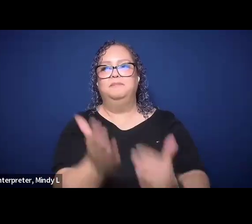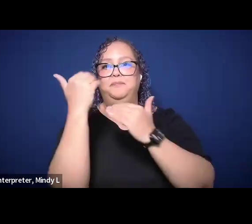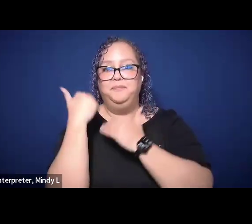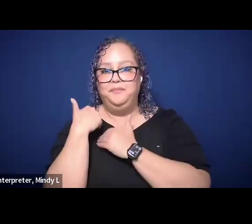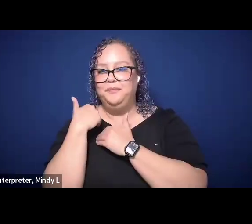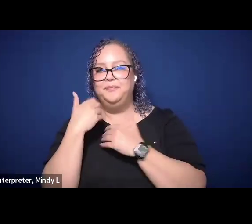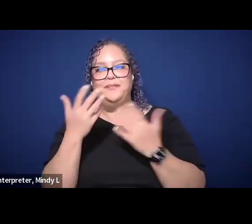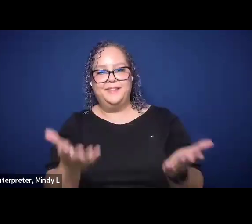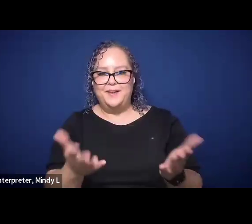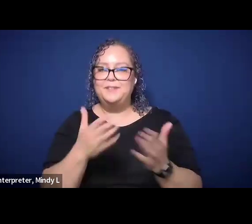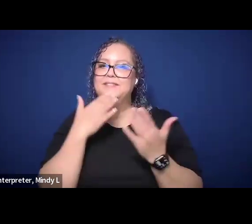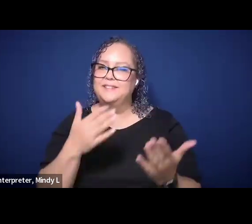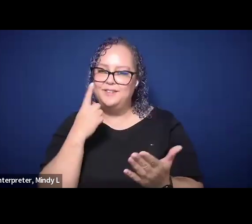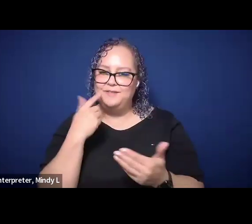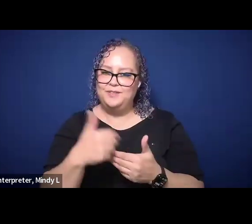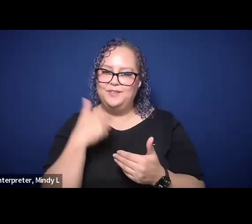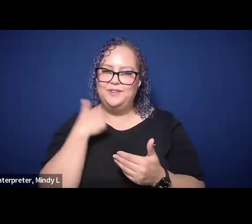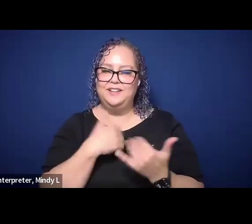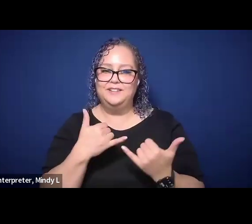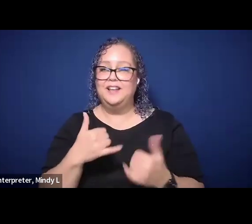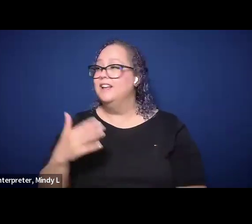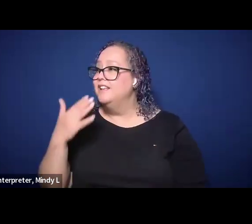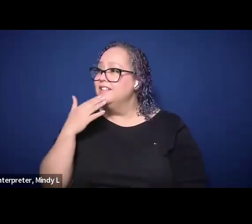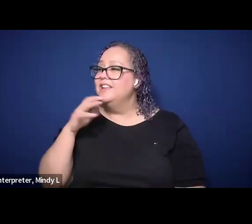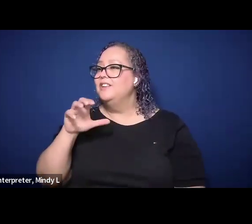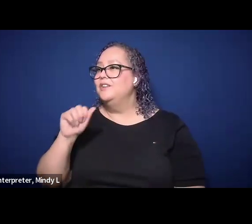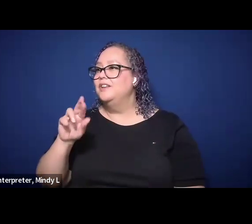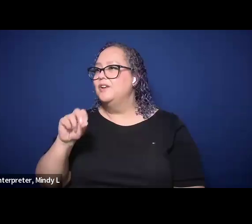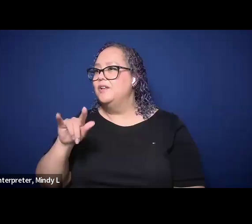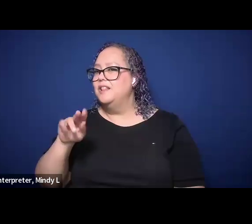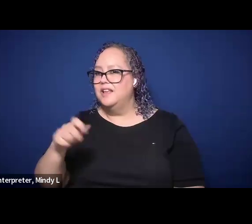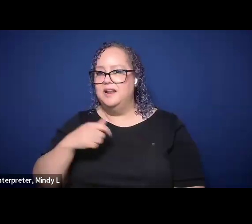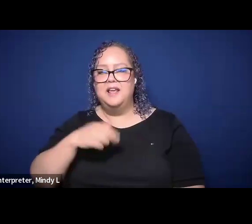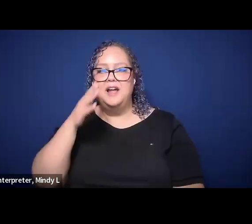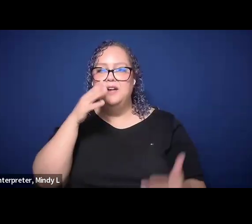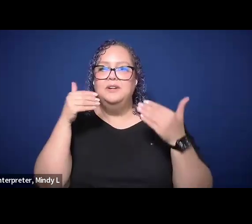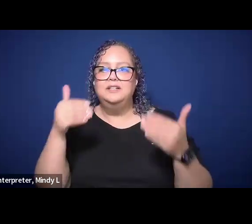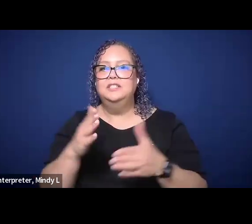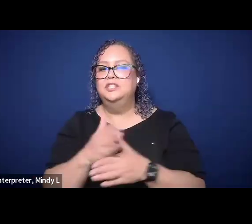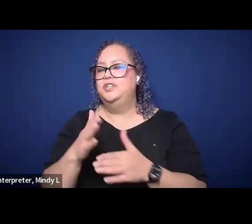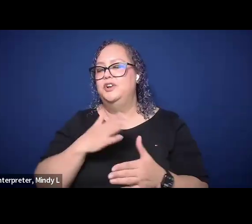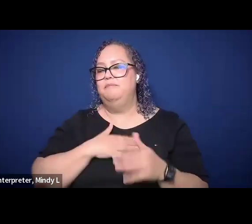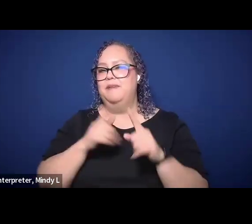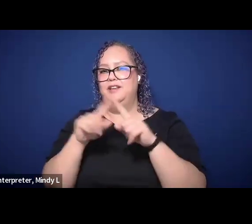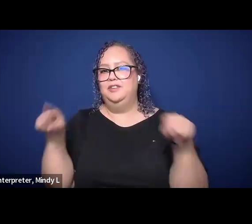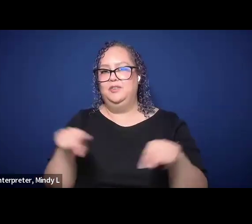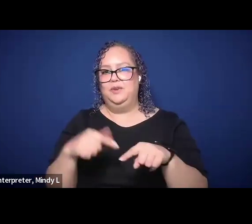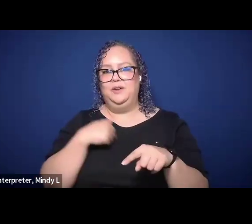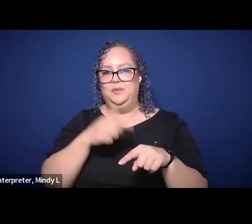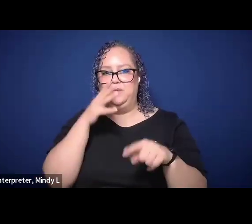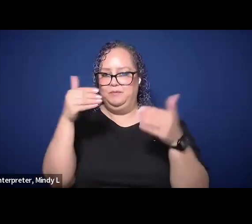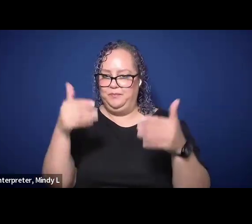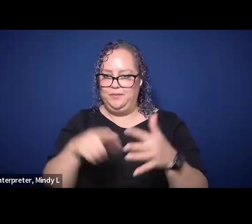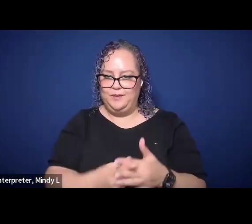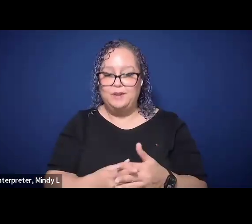Yes, thank you so much, Caroline. I'm going to go ahead and share my screen here and we will get started.